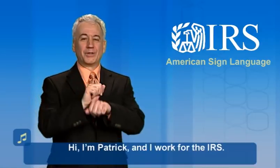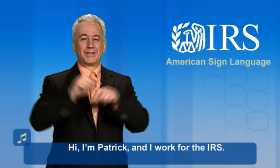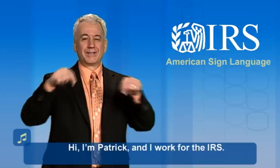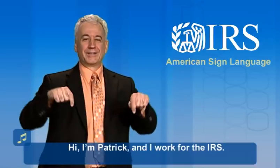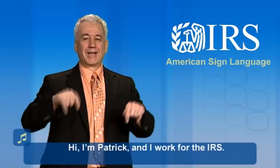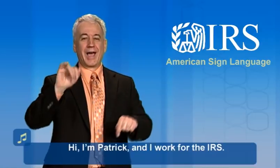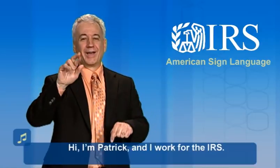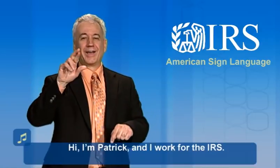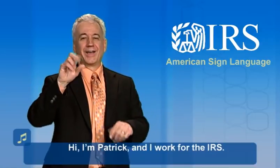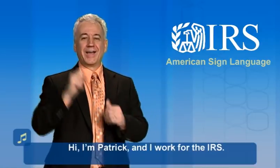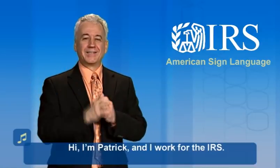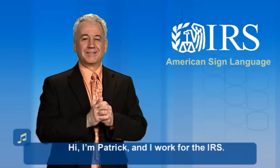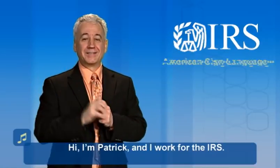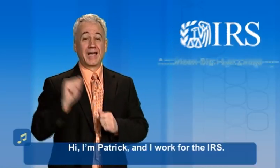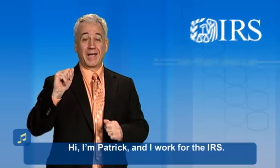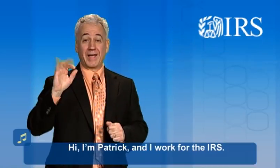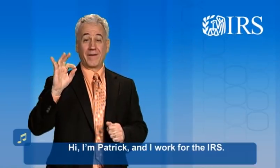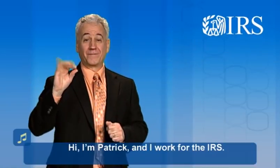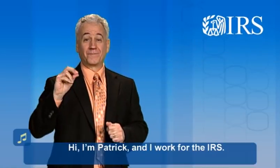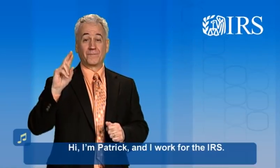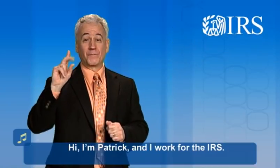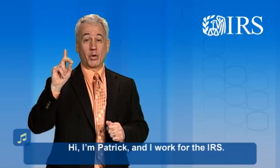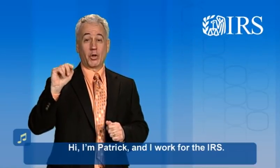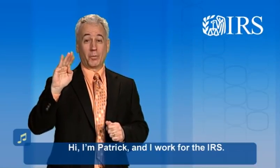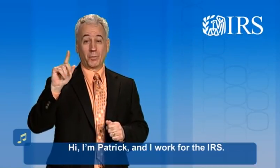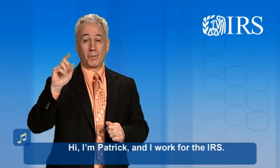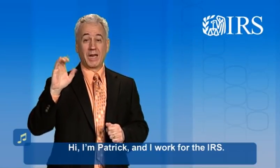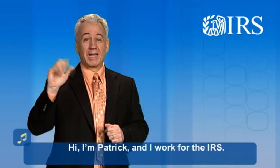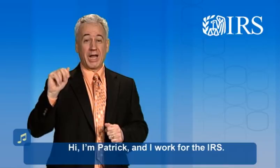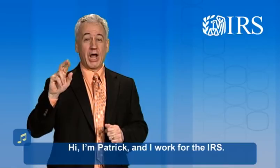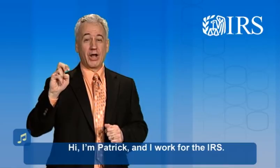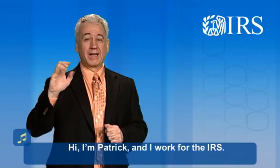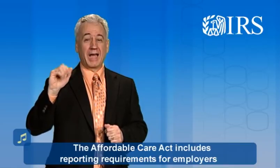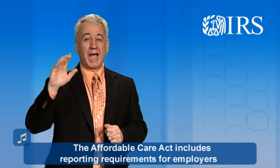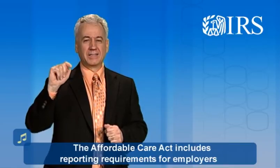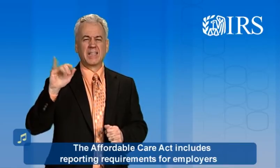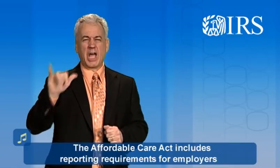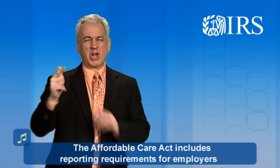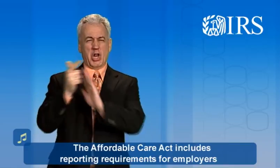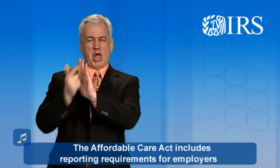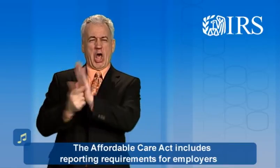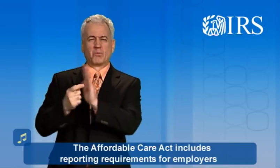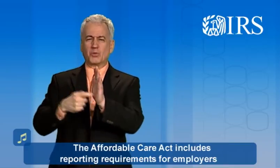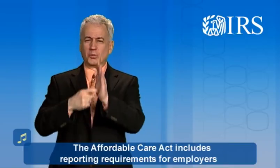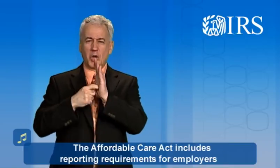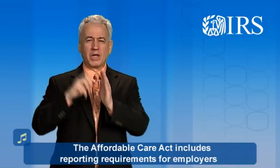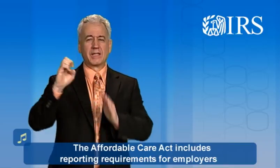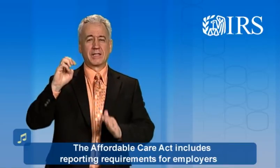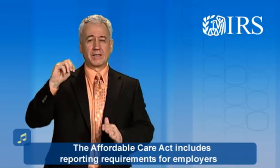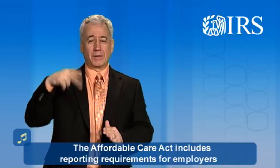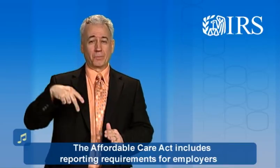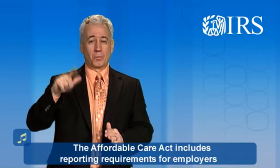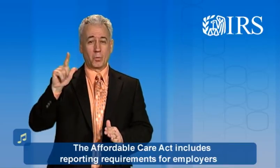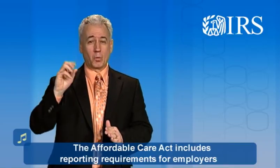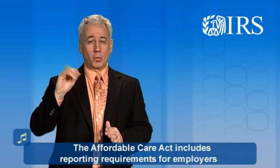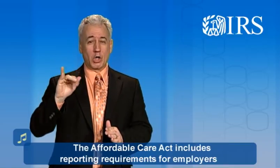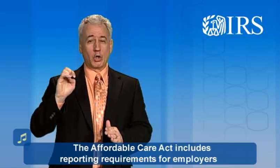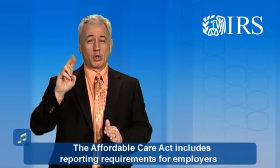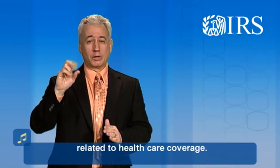Hi, I'm Patrick, and I work for the IRS. The Affordable Care Act includes reporting requirements for employers